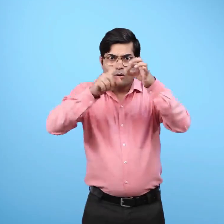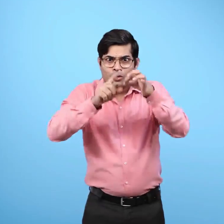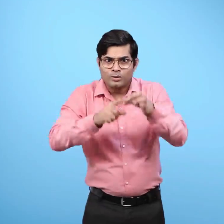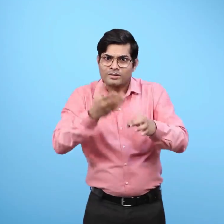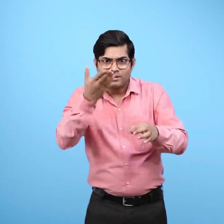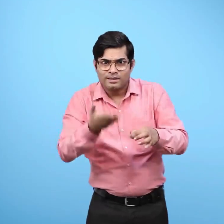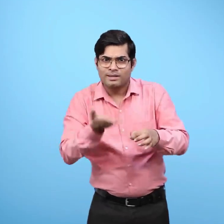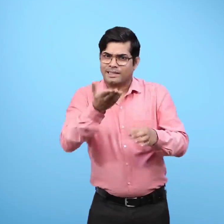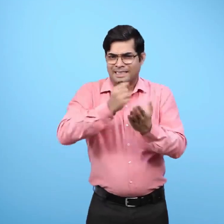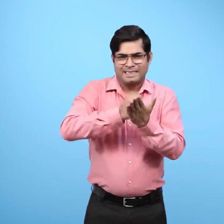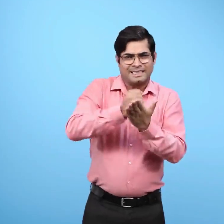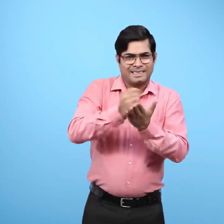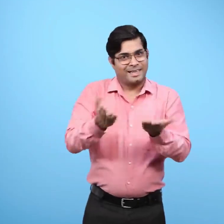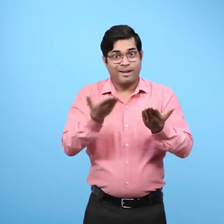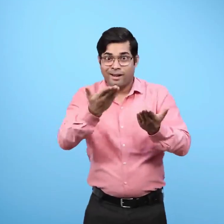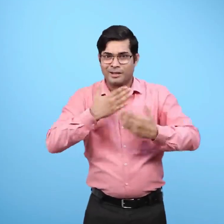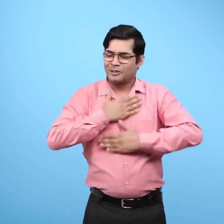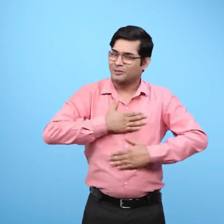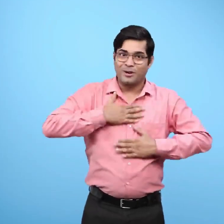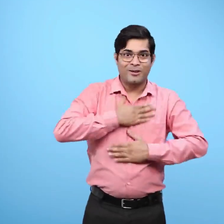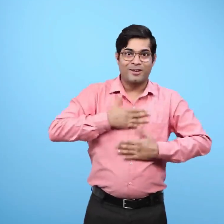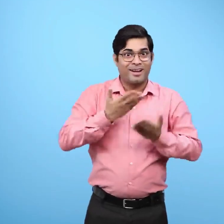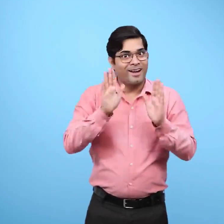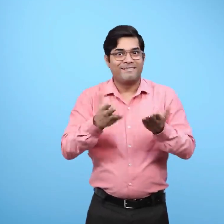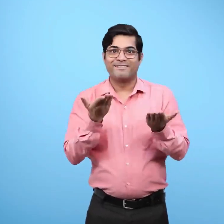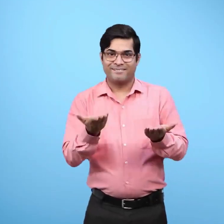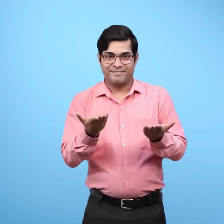Try them out. It's fun.